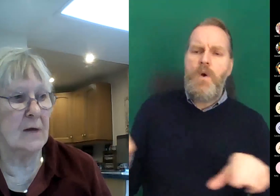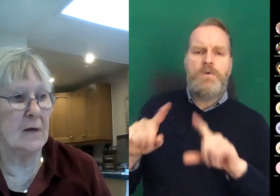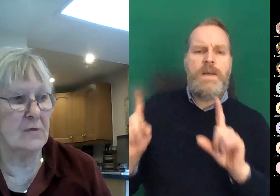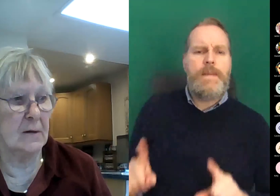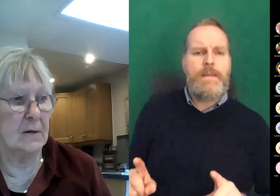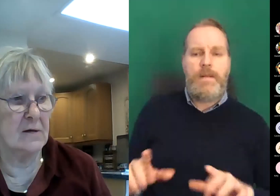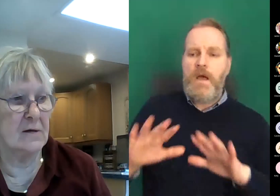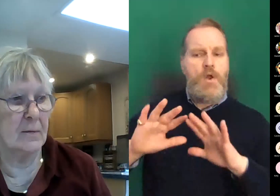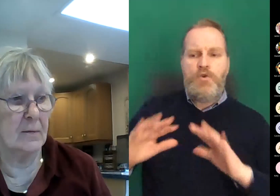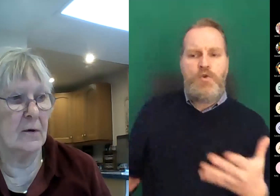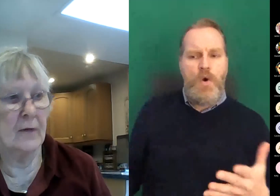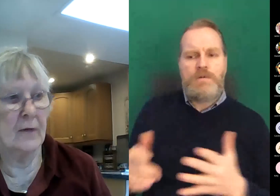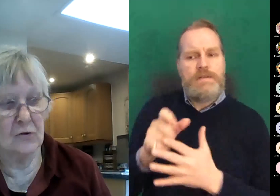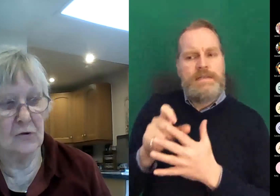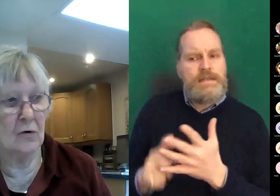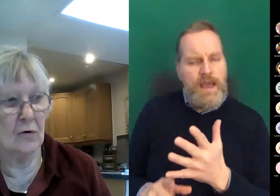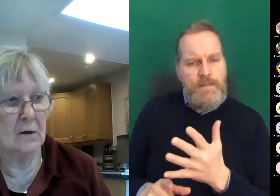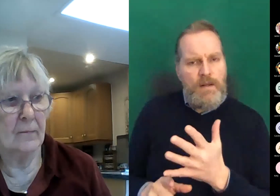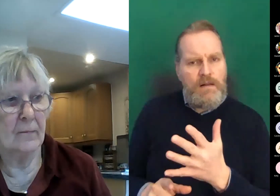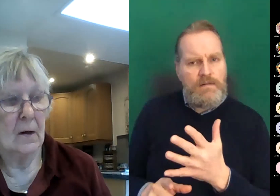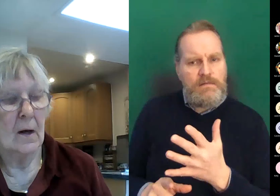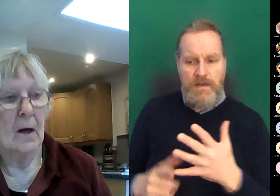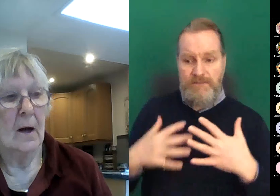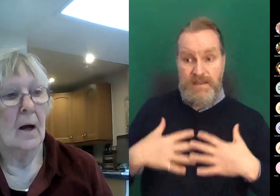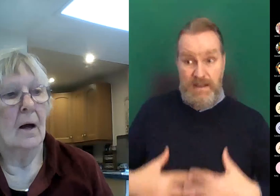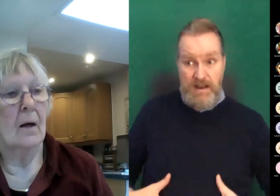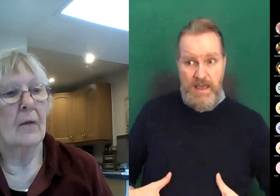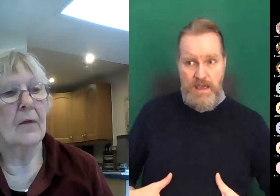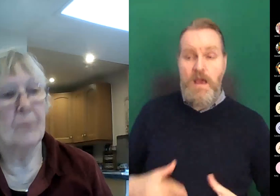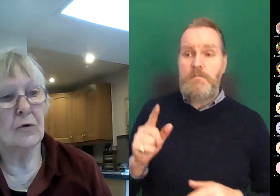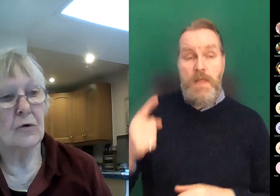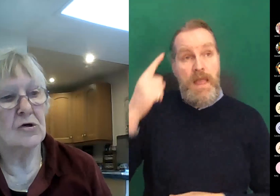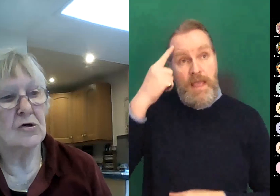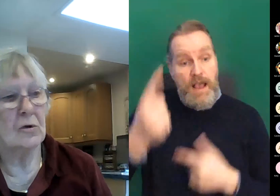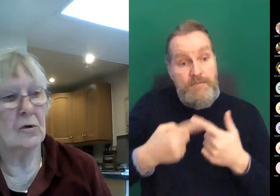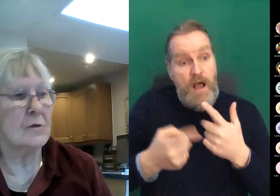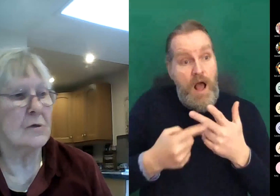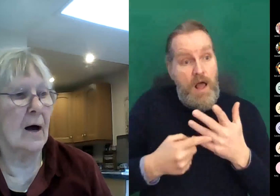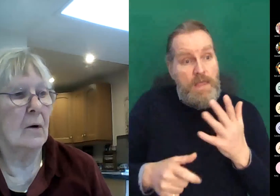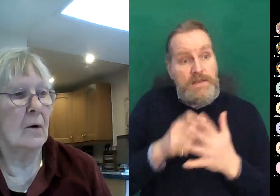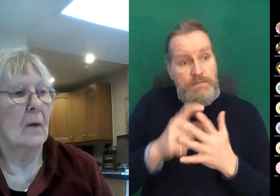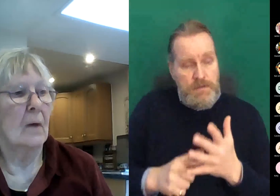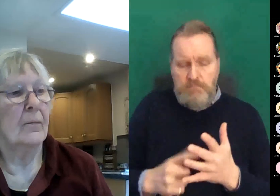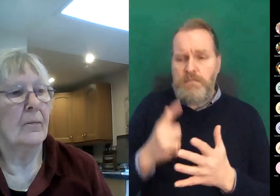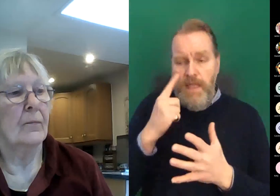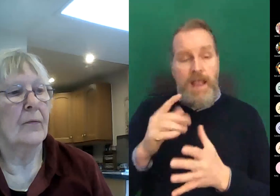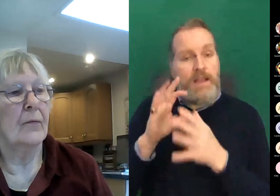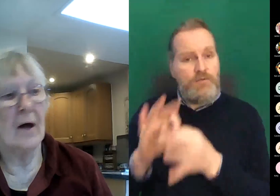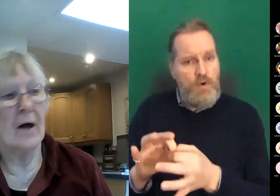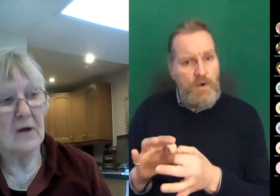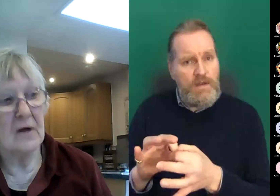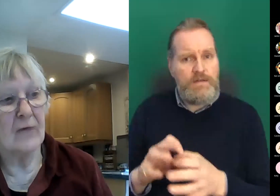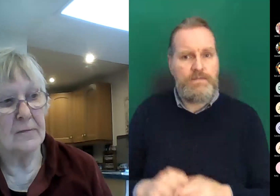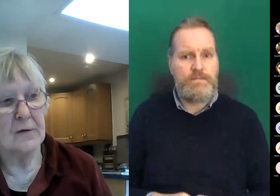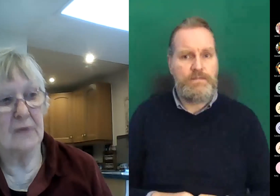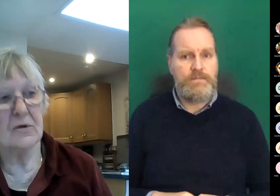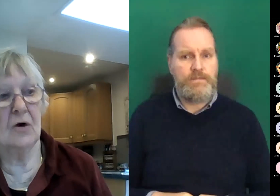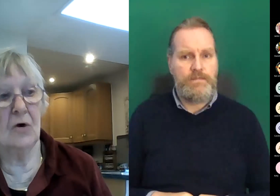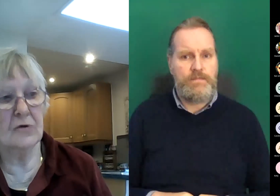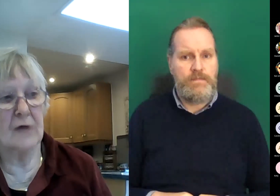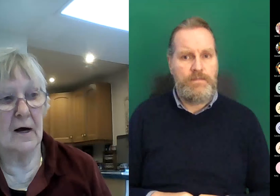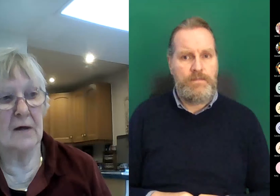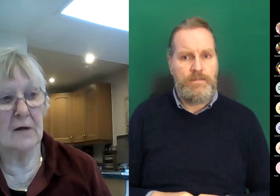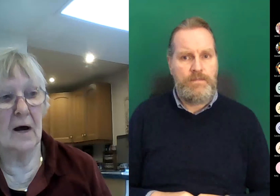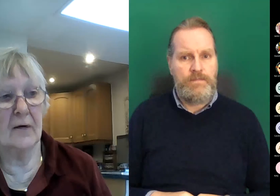considered themselves to be disabled, they could join. The important issue was how they identified